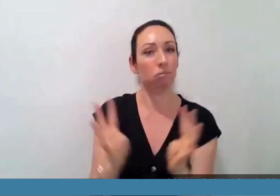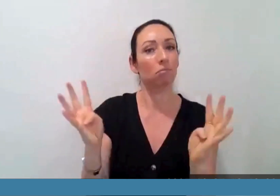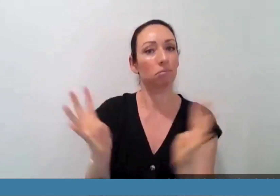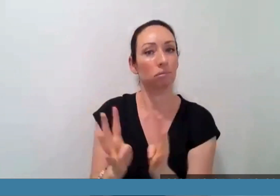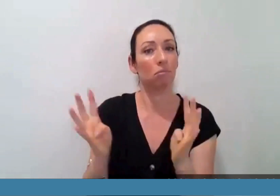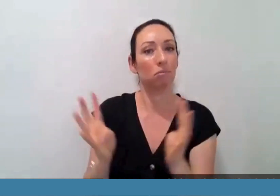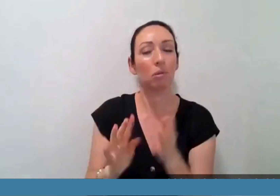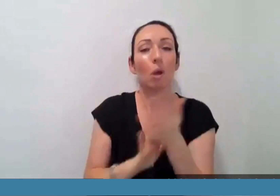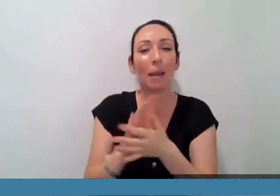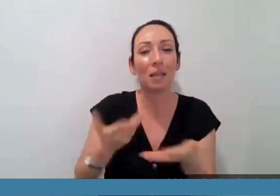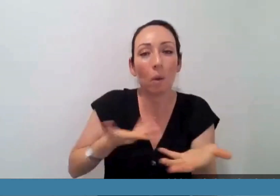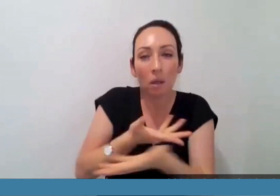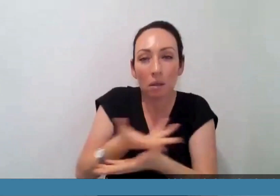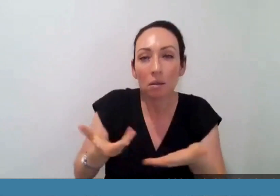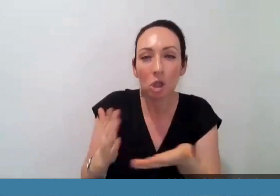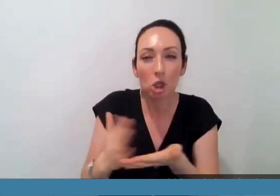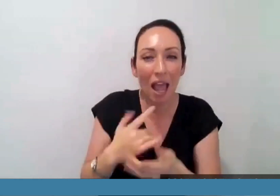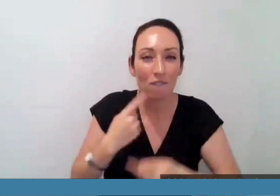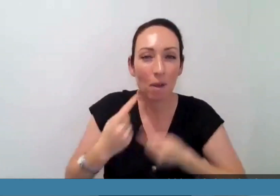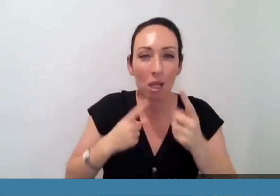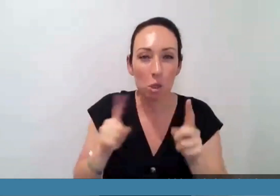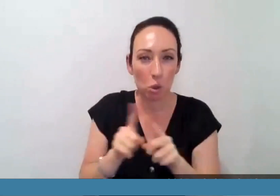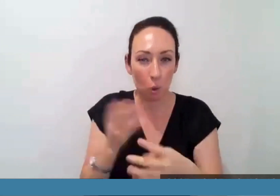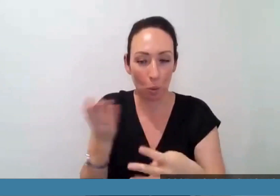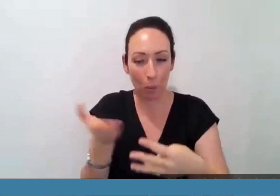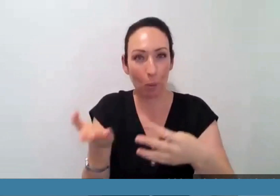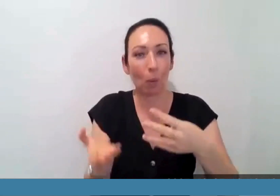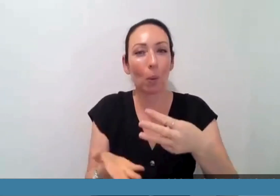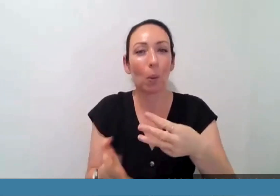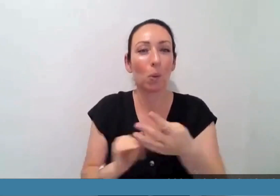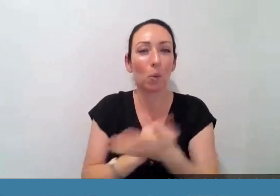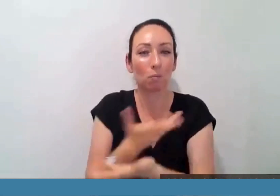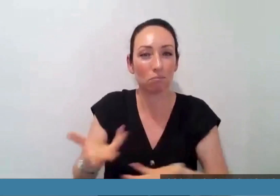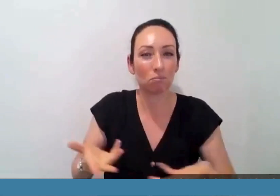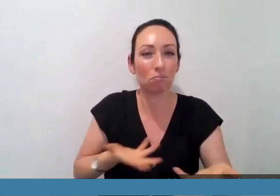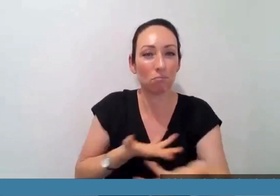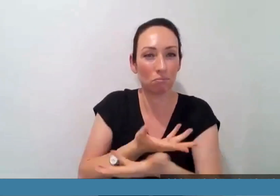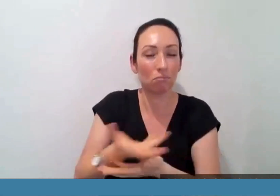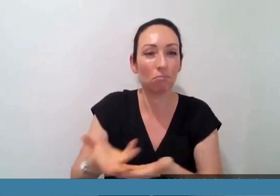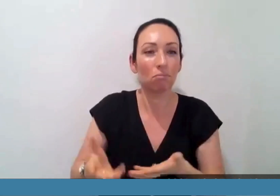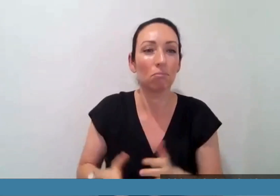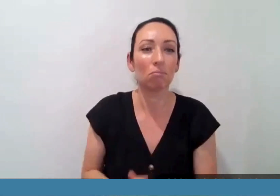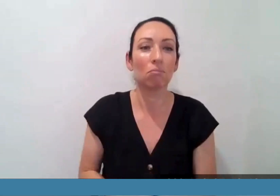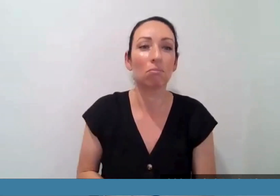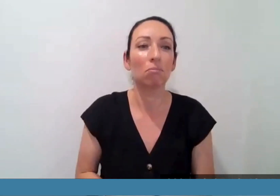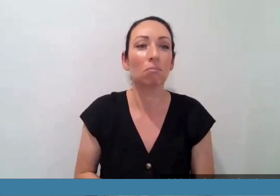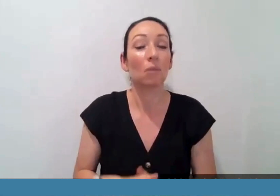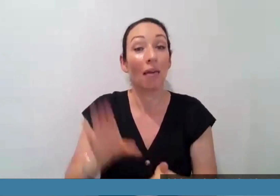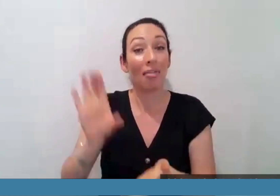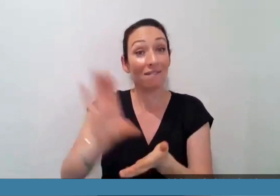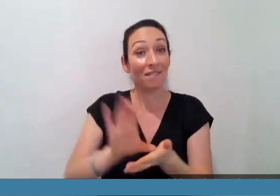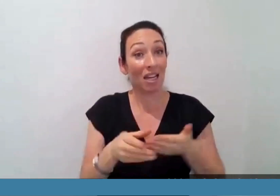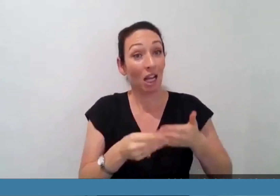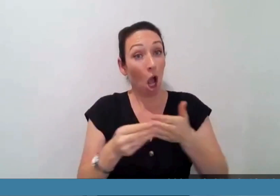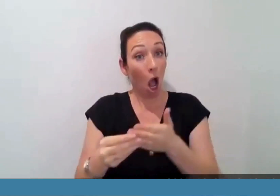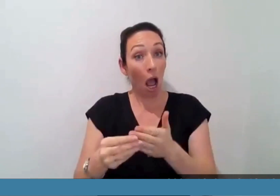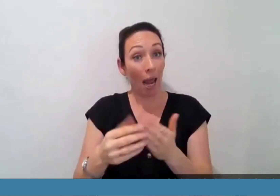other. Those 3 successful teams will be. The funding guidelines, they're available on our